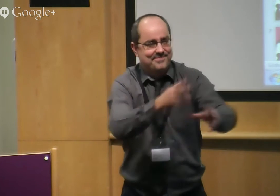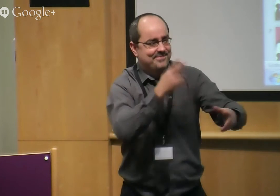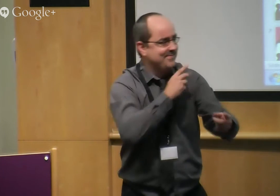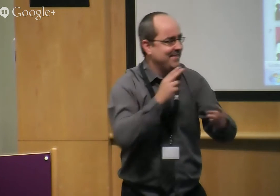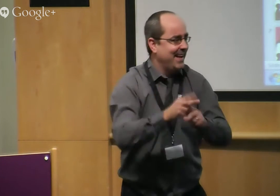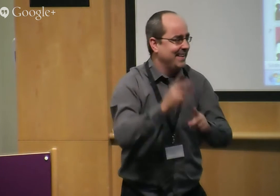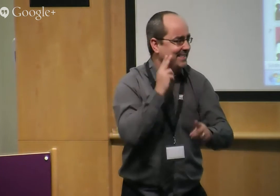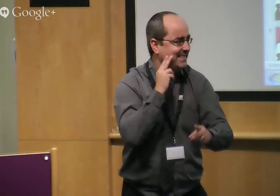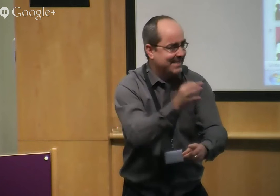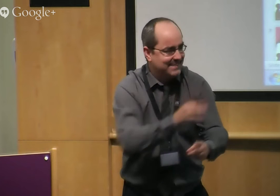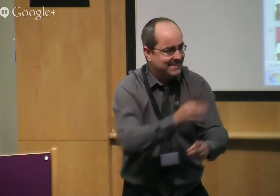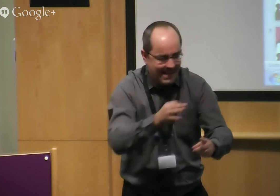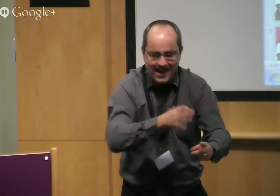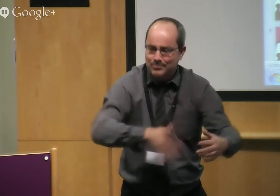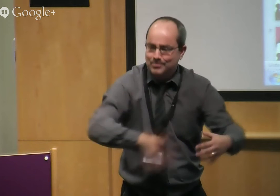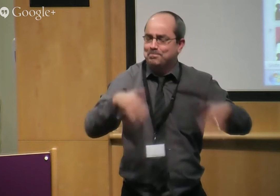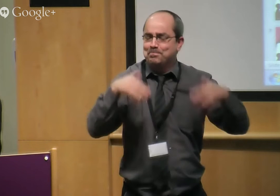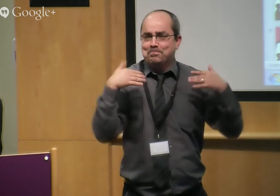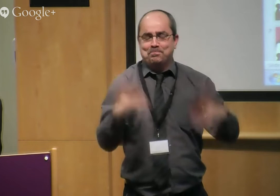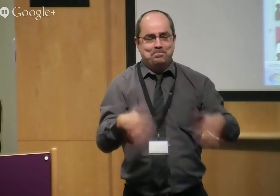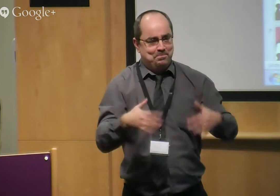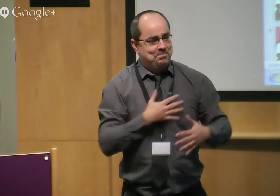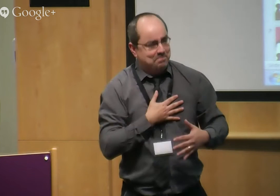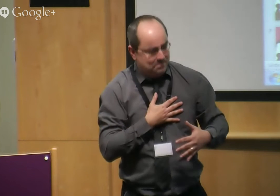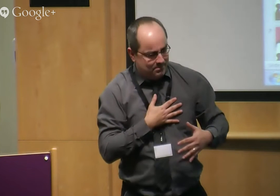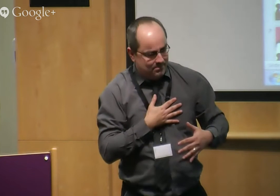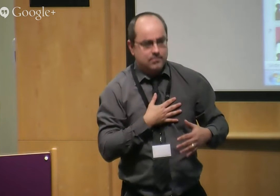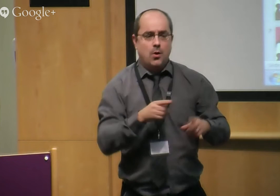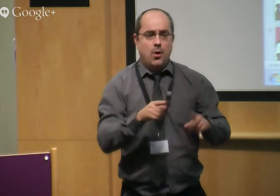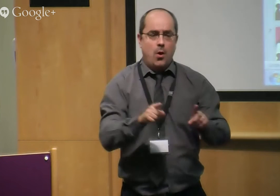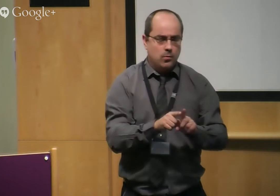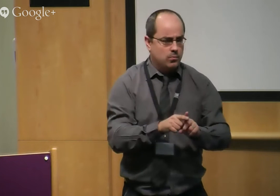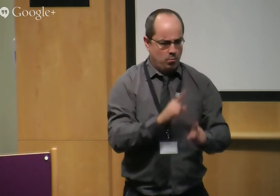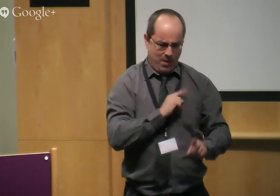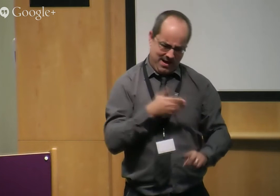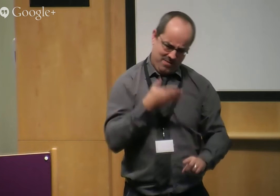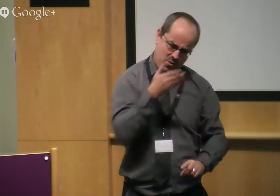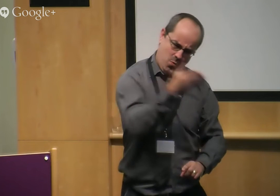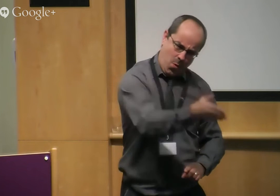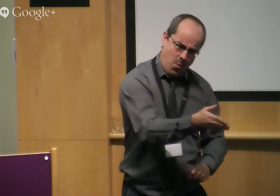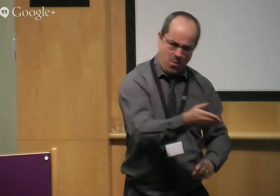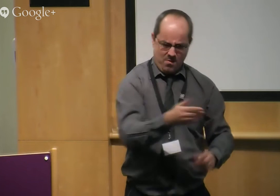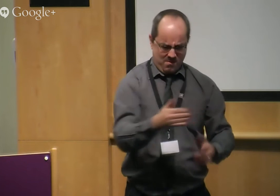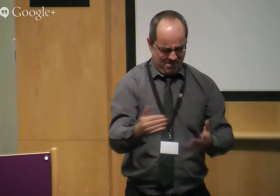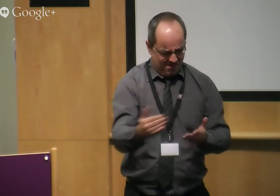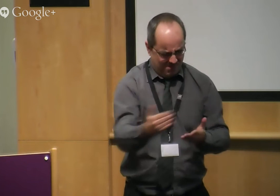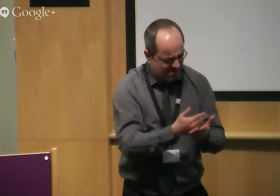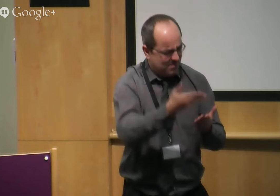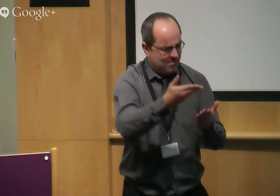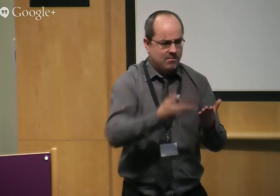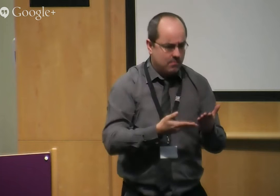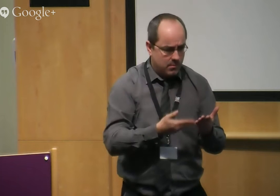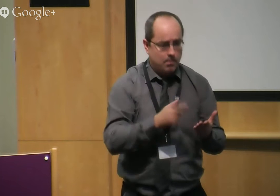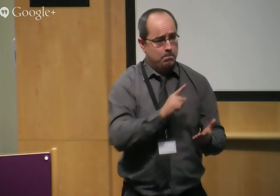been fantastic being able to work together and talk with lots of people, sound safe in places. People have asked